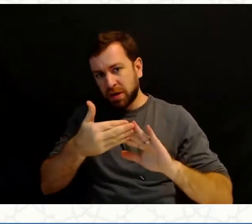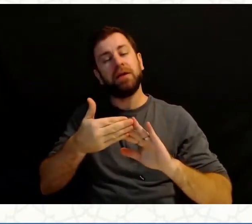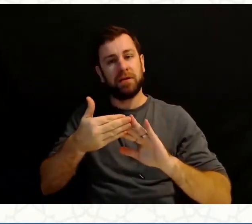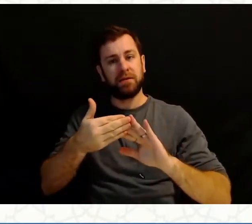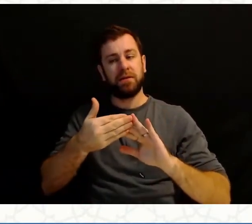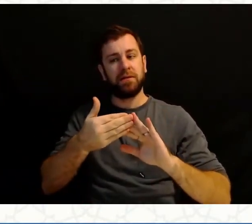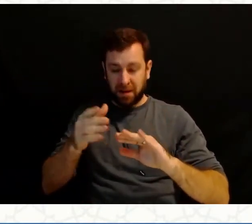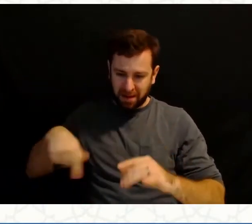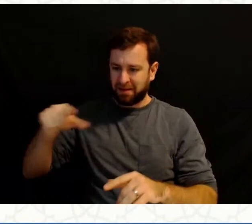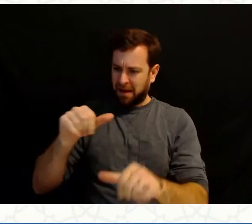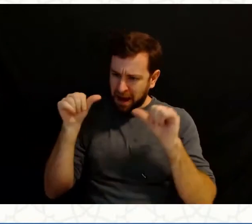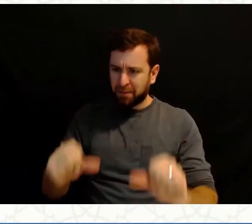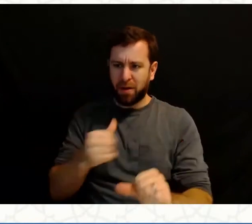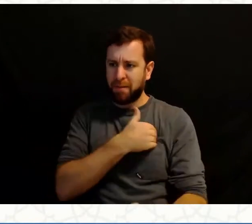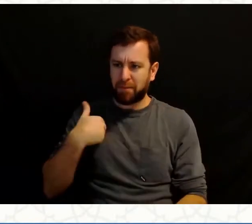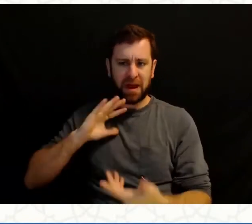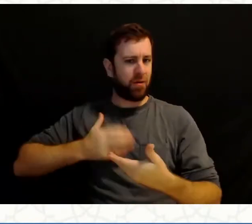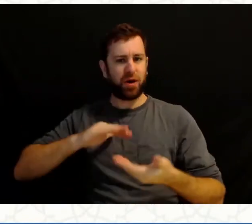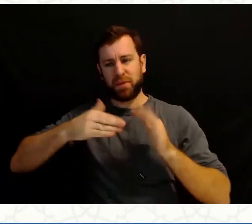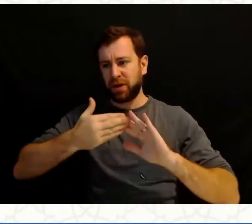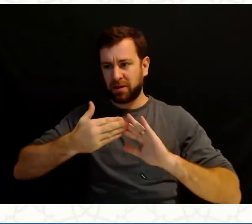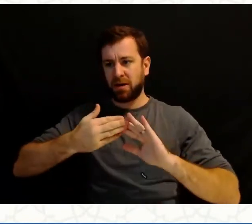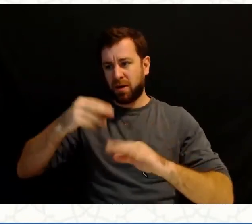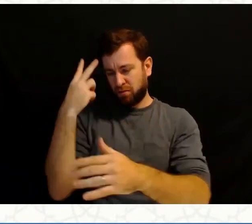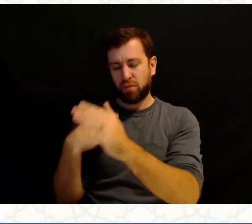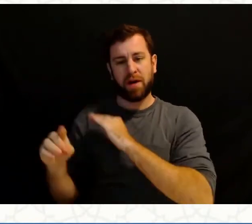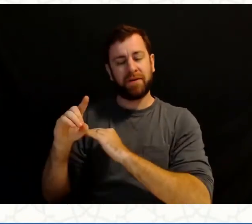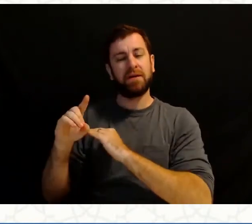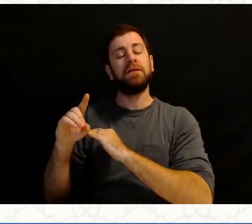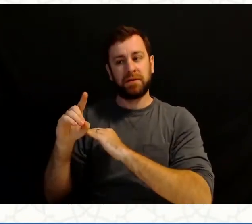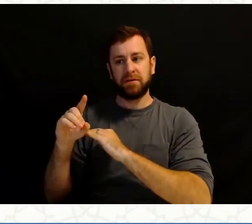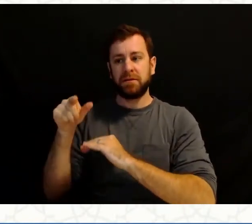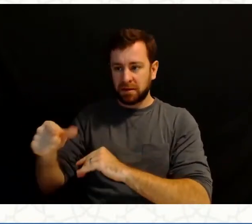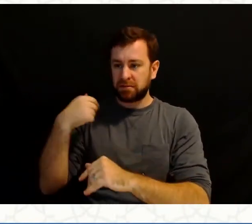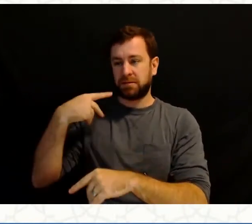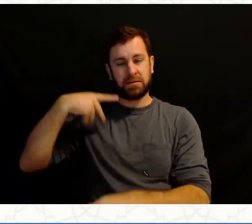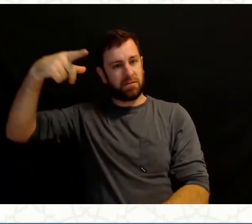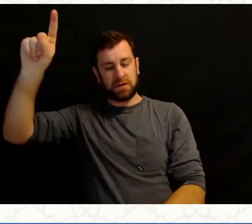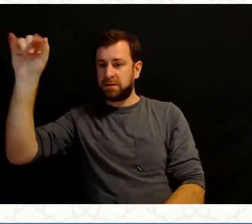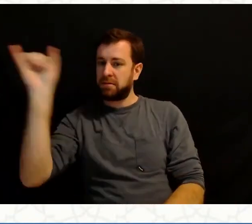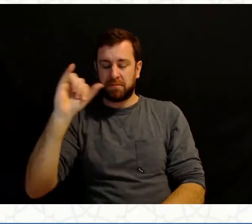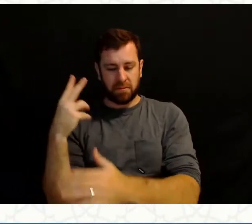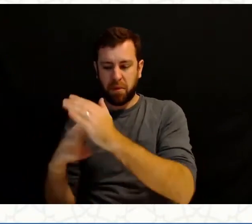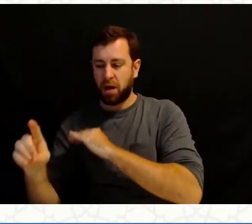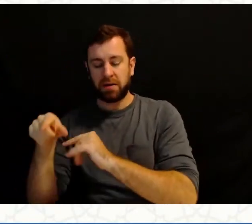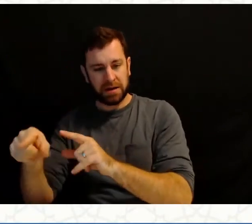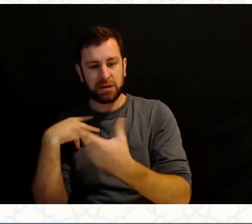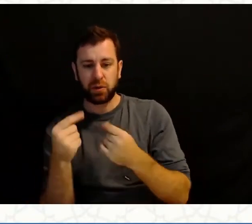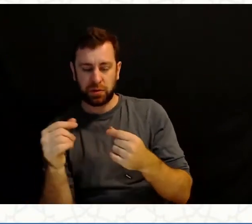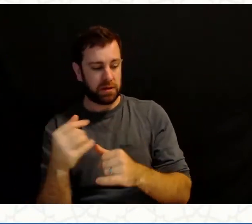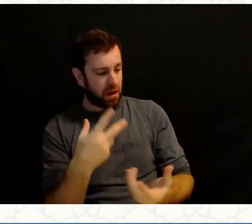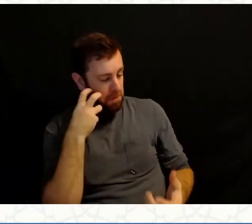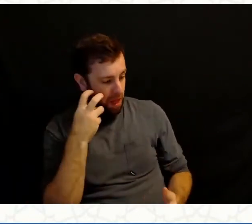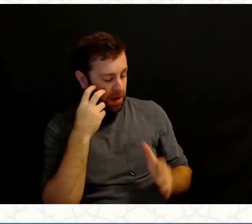capable members of our community, as the Prophet sallallahu alayhi wasallam did in treating the companion who was